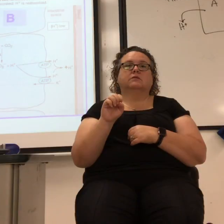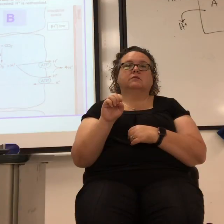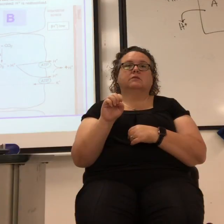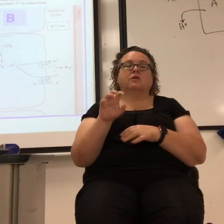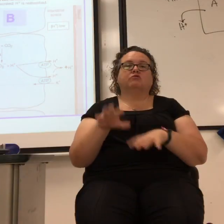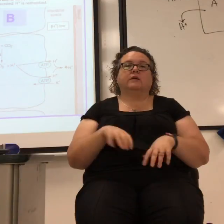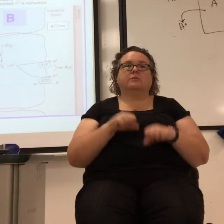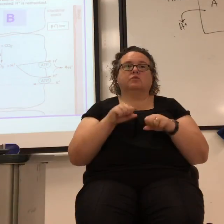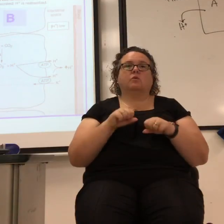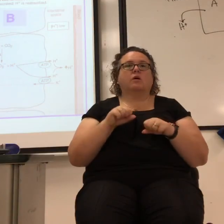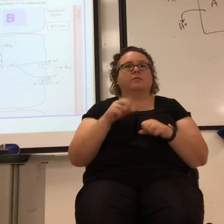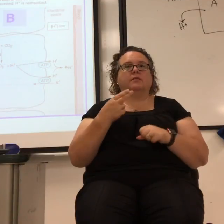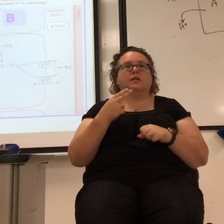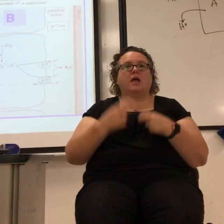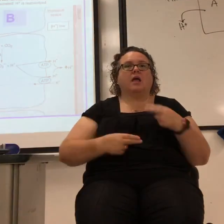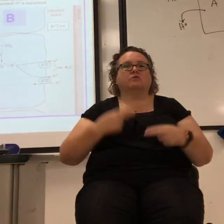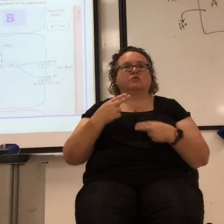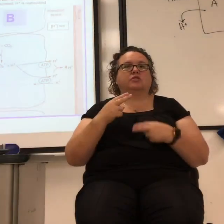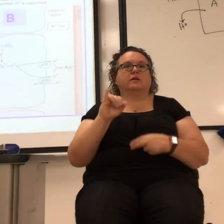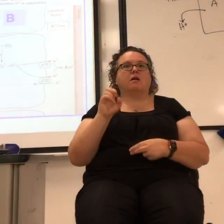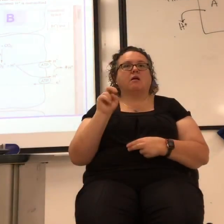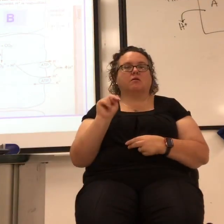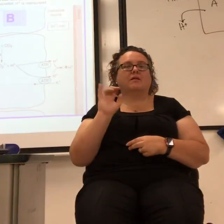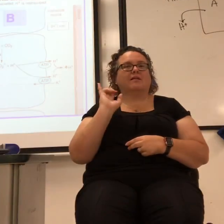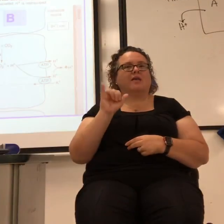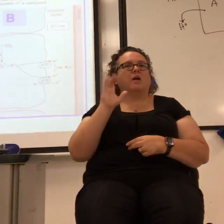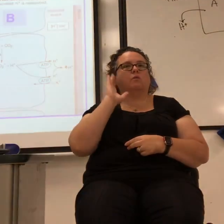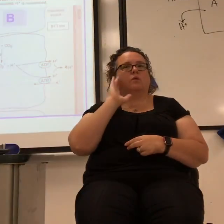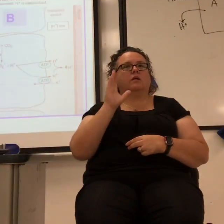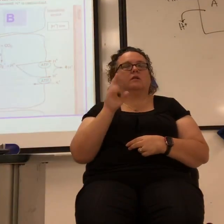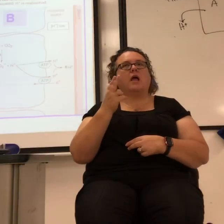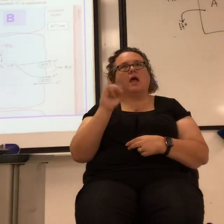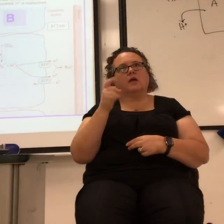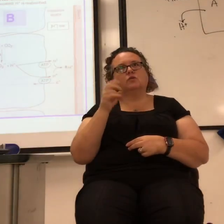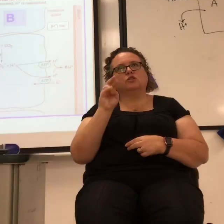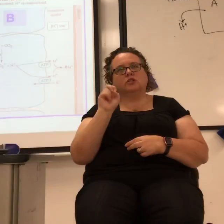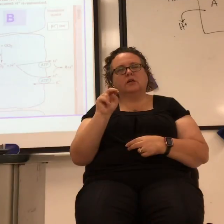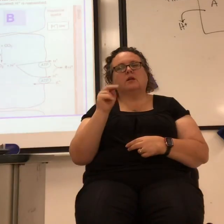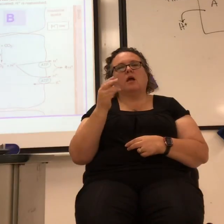reabsorb the hydrogen ion. That will acidify the blood. That will drop the pH.